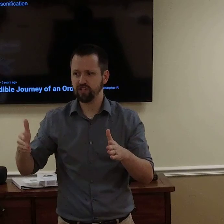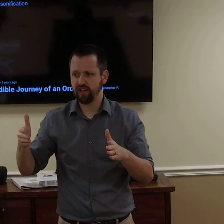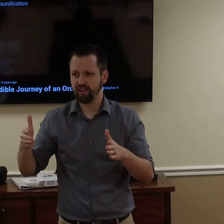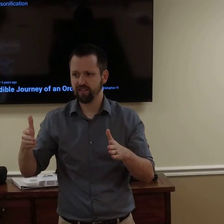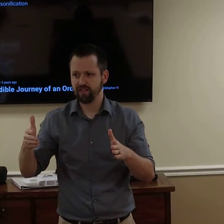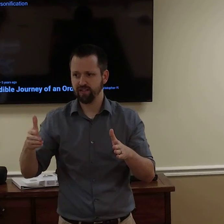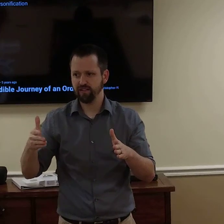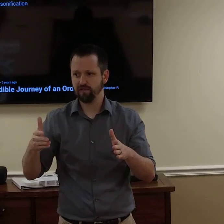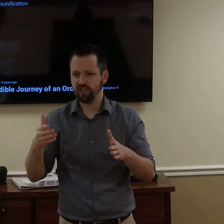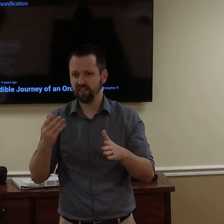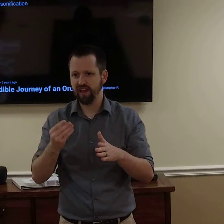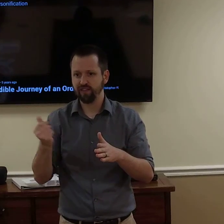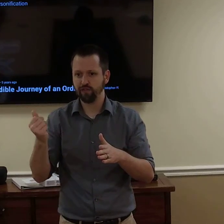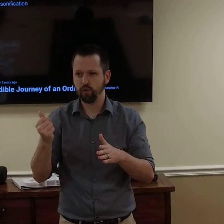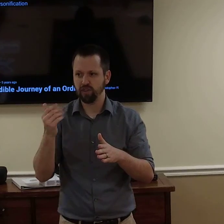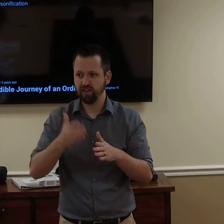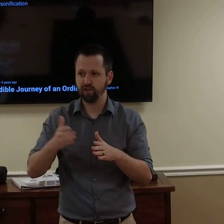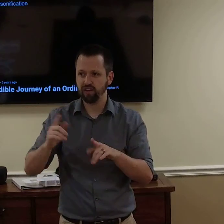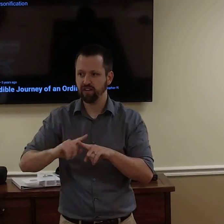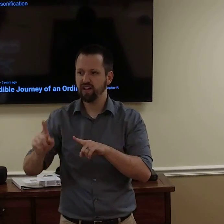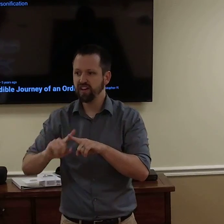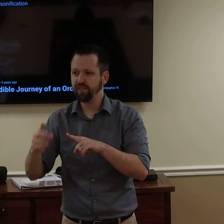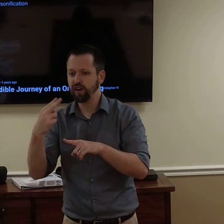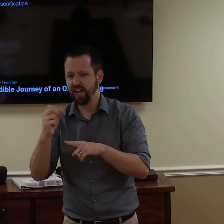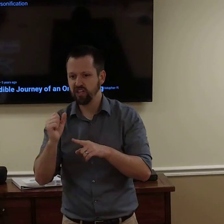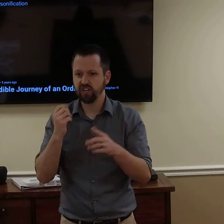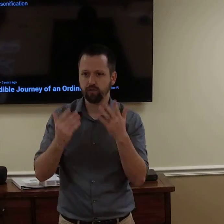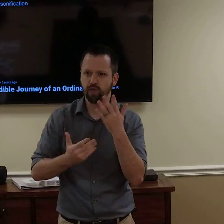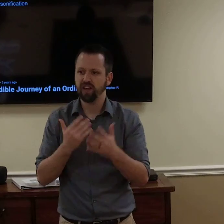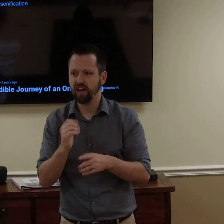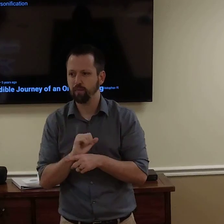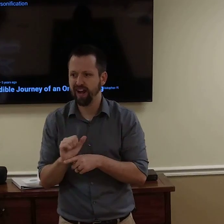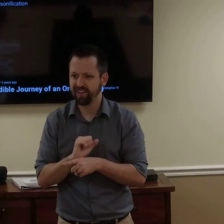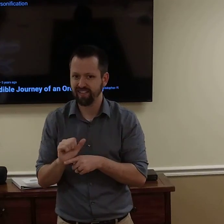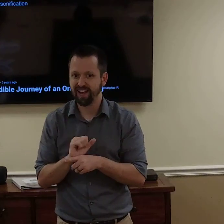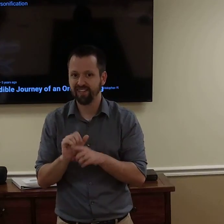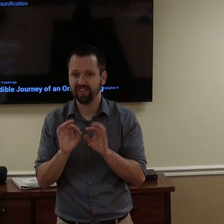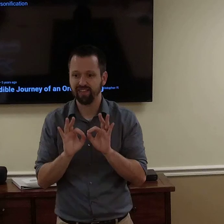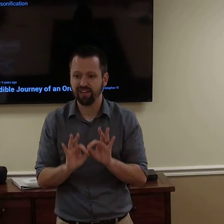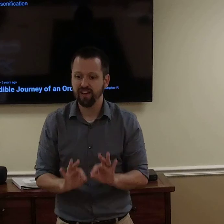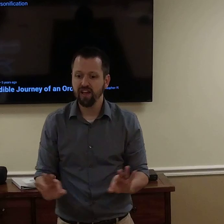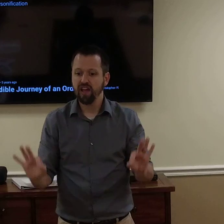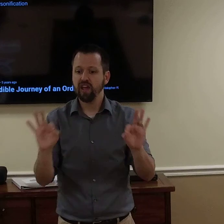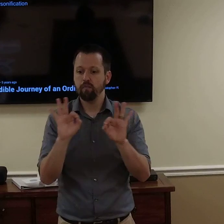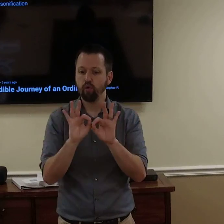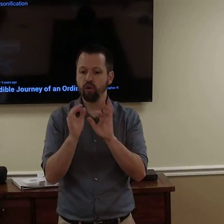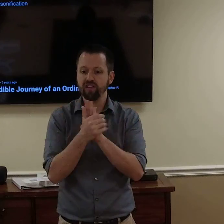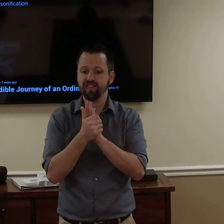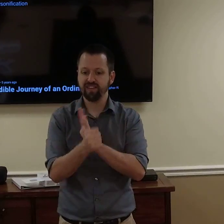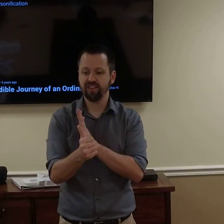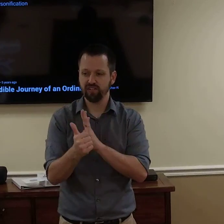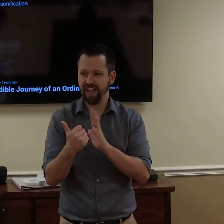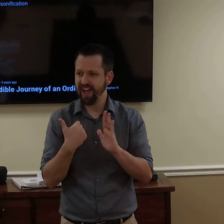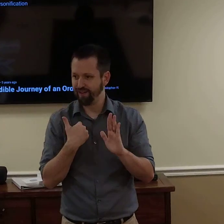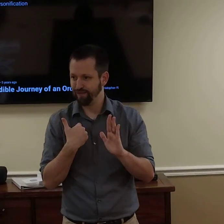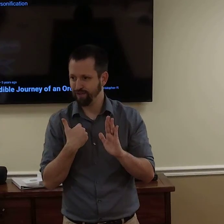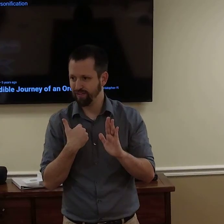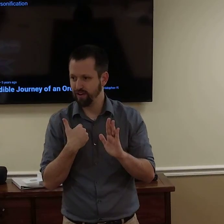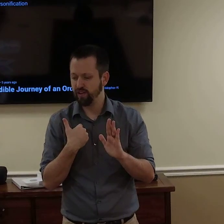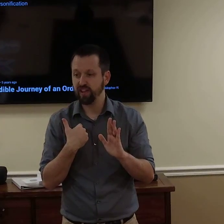class for these last few with different handshakes. So we can kind of practice that because it's an important skill to have. So, and then you